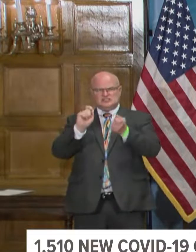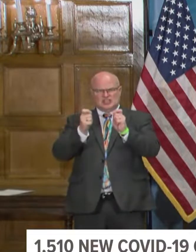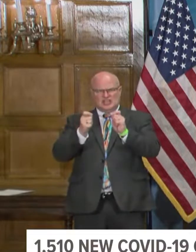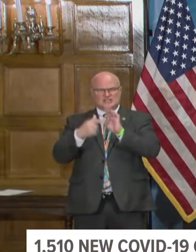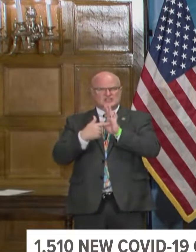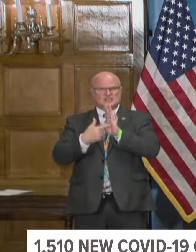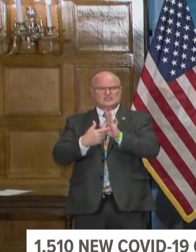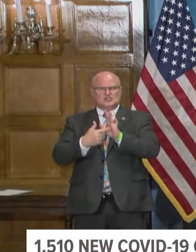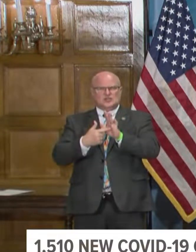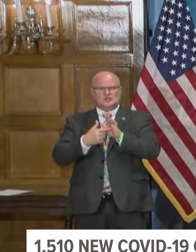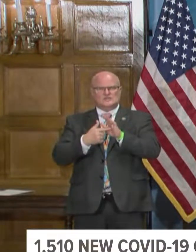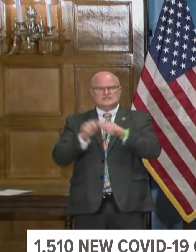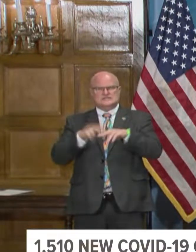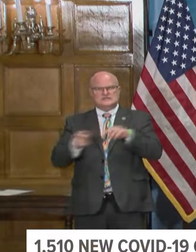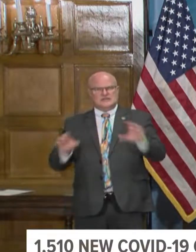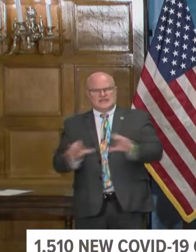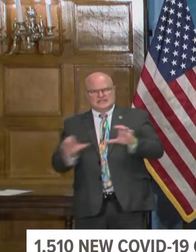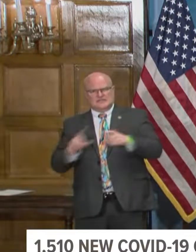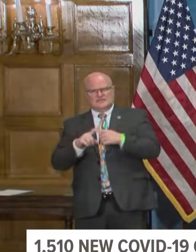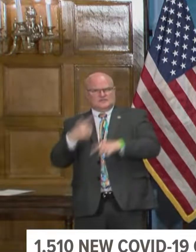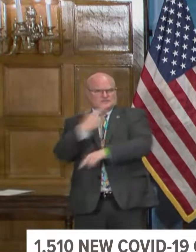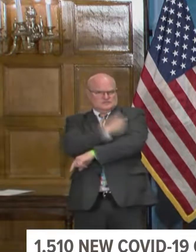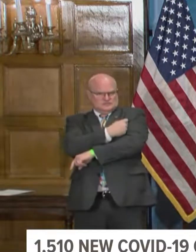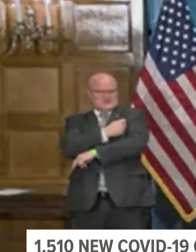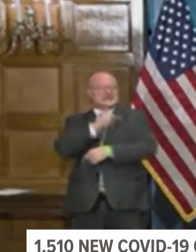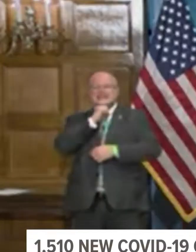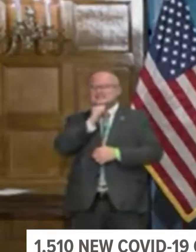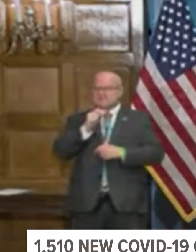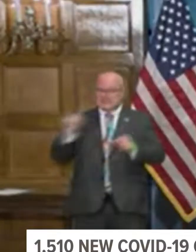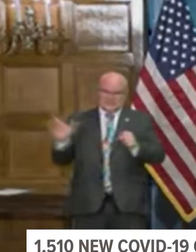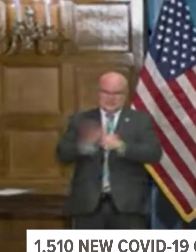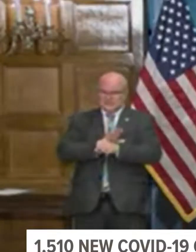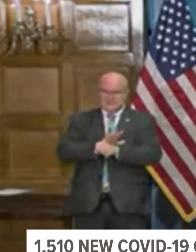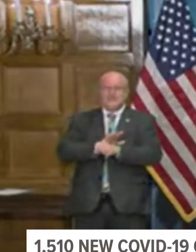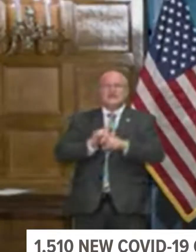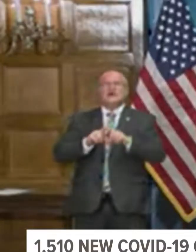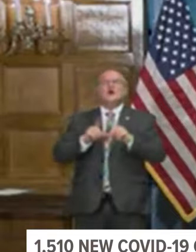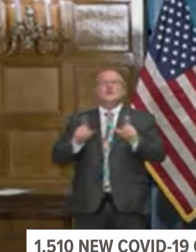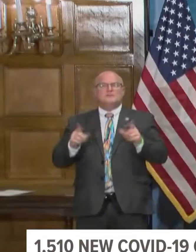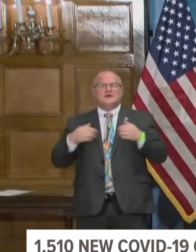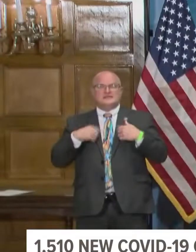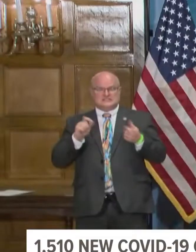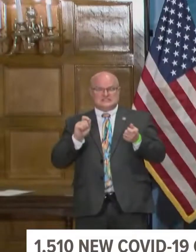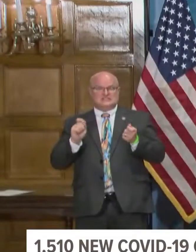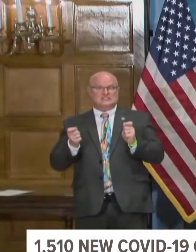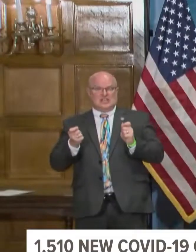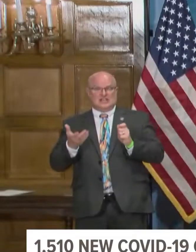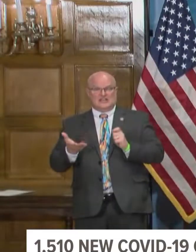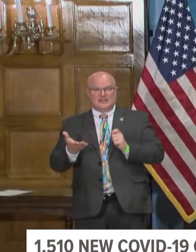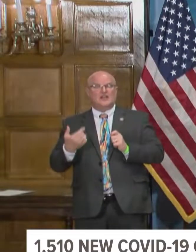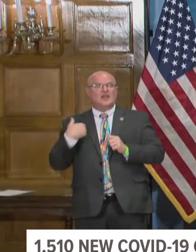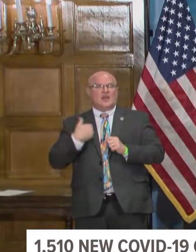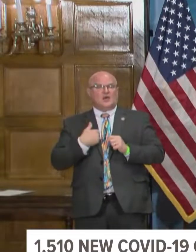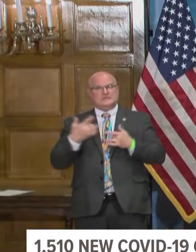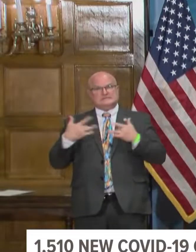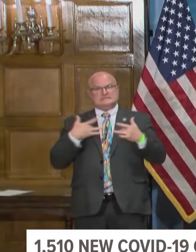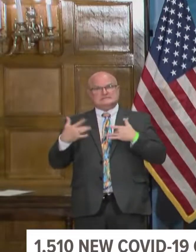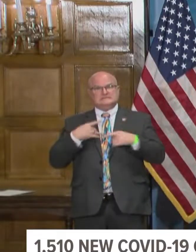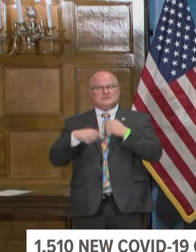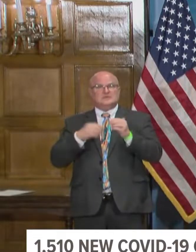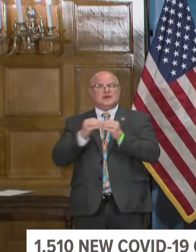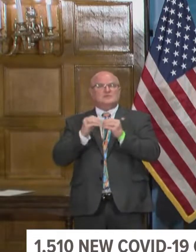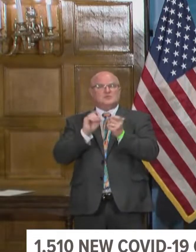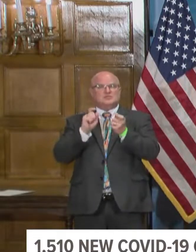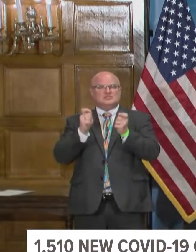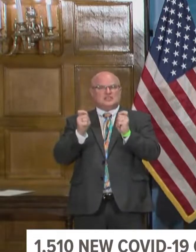some decreased activity to the monoclonal. It's not absolute, but there is a change there, and we do worry about more